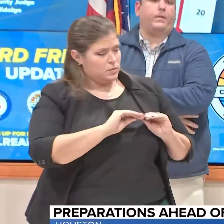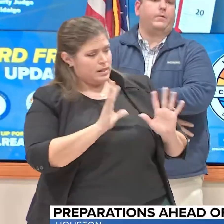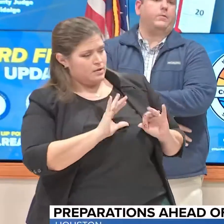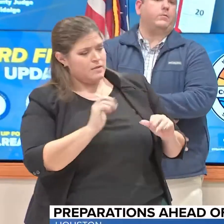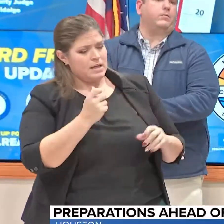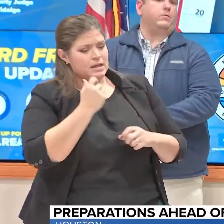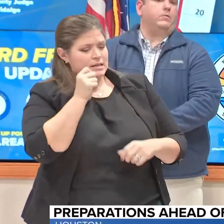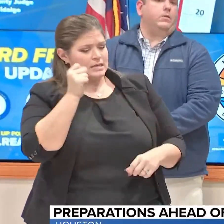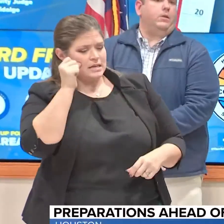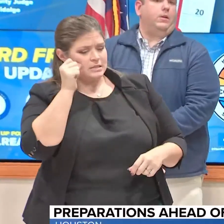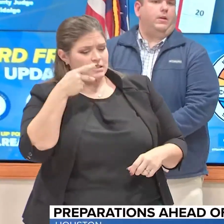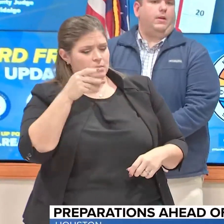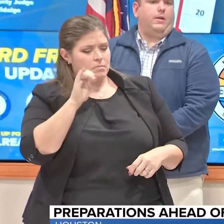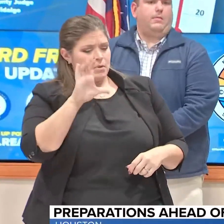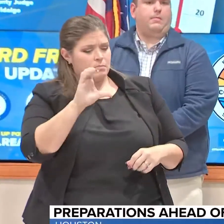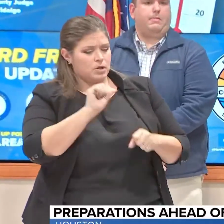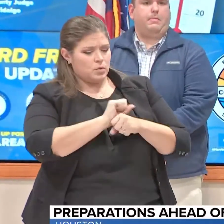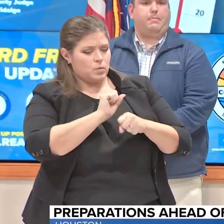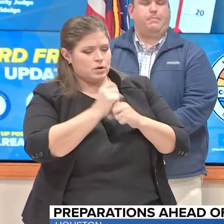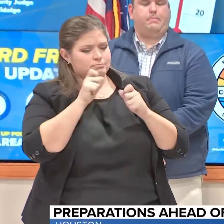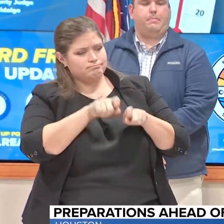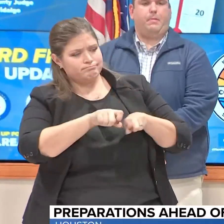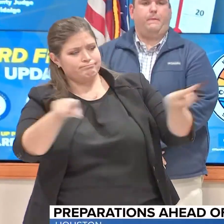Works Department sent out a memo kind of